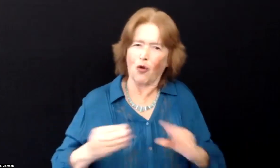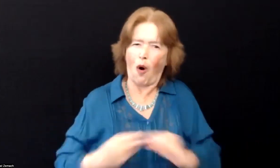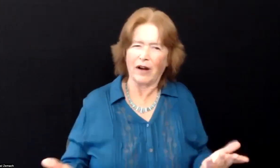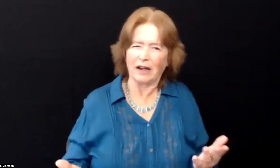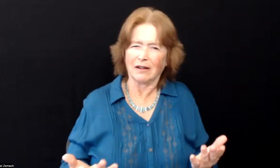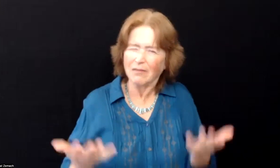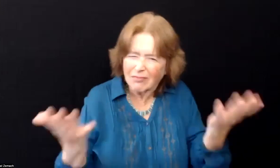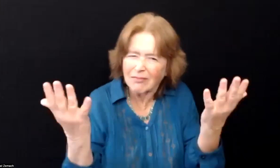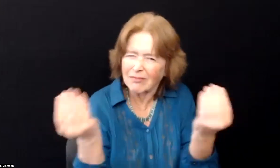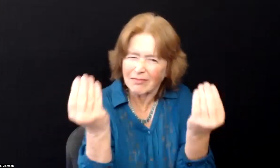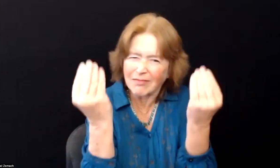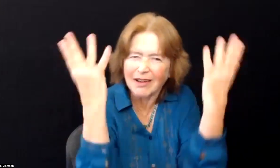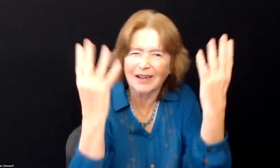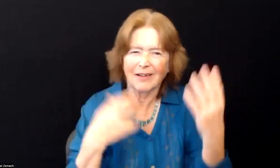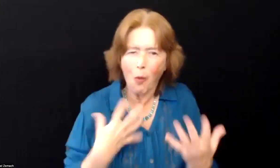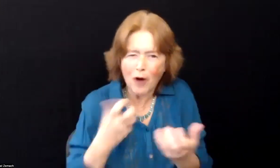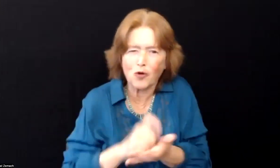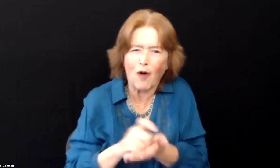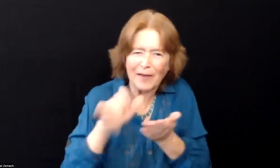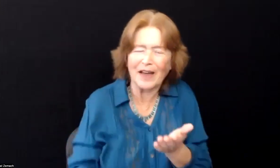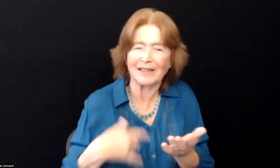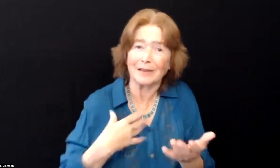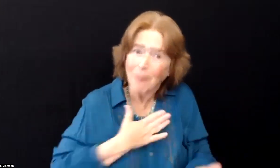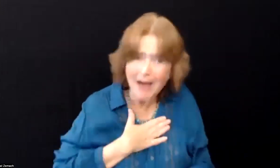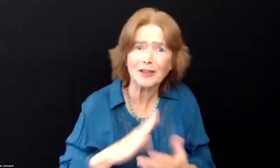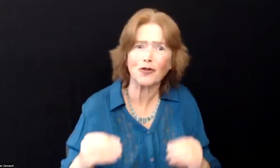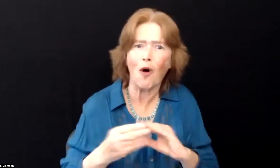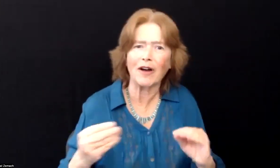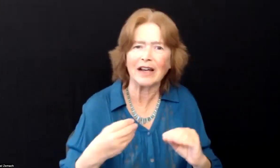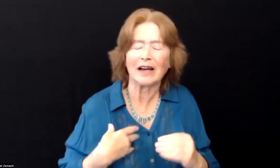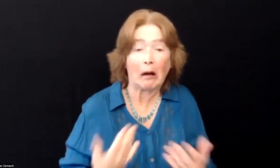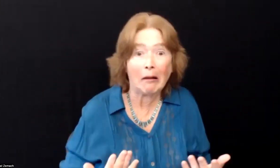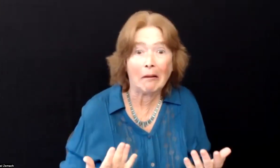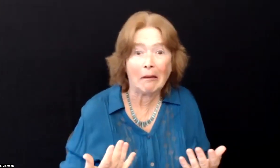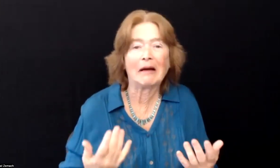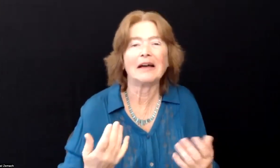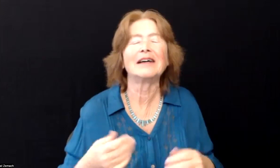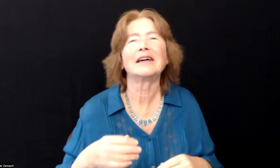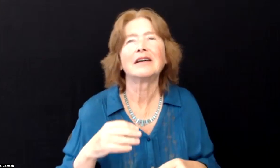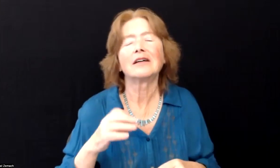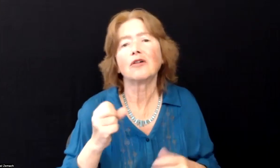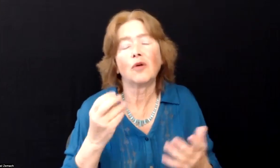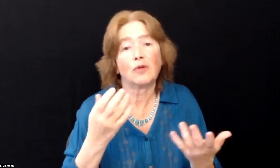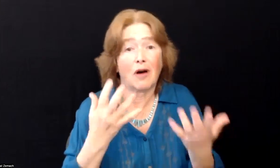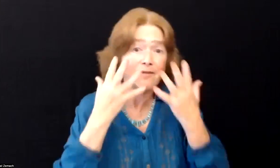story. I've already, I wanted to write my story. She thought they were just so similar.